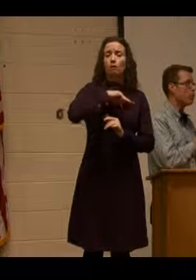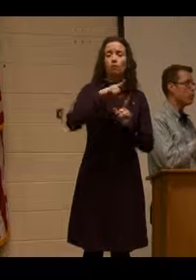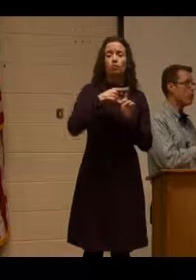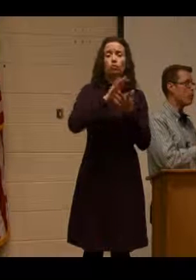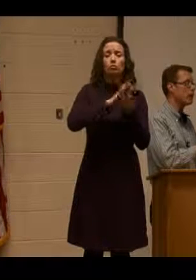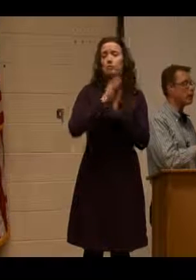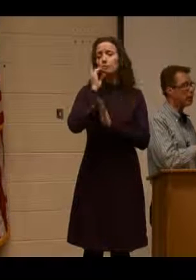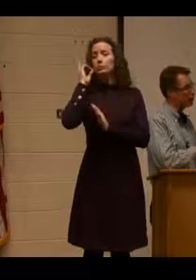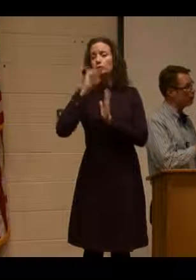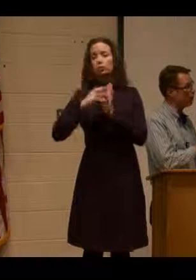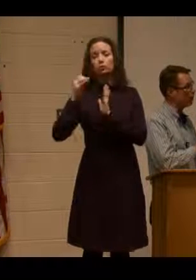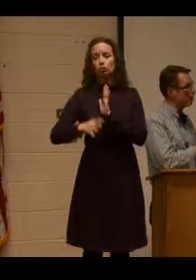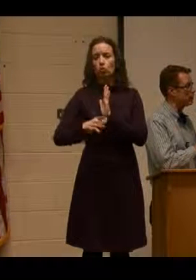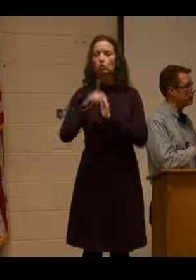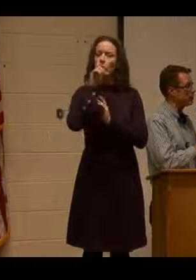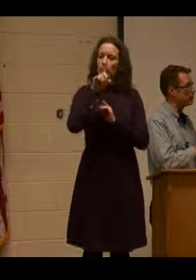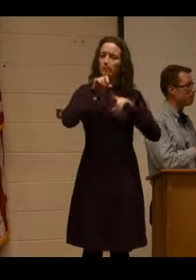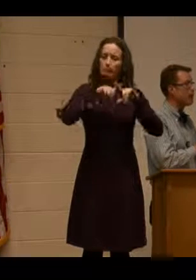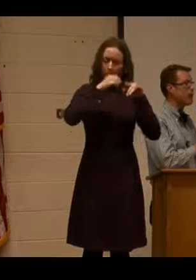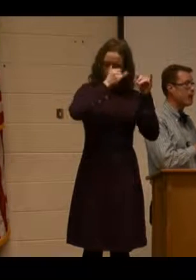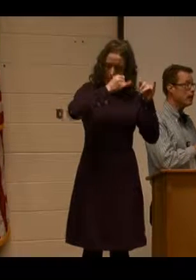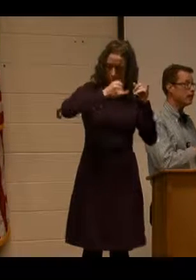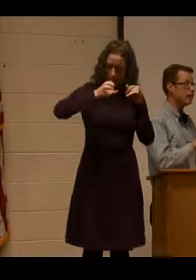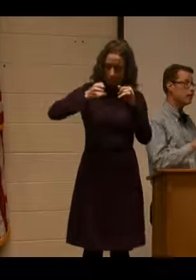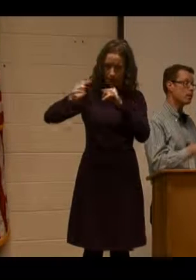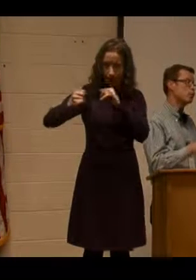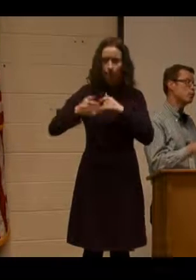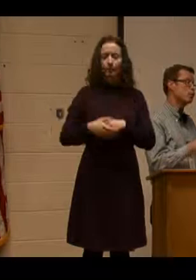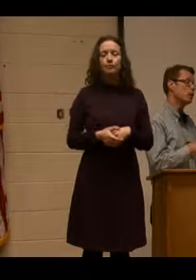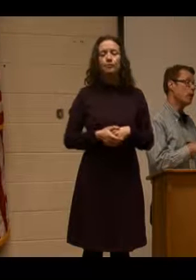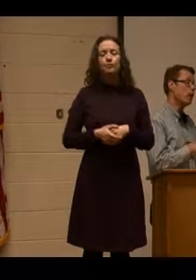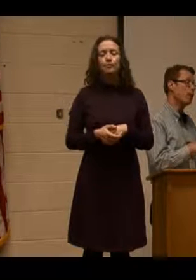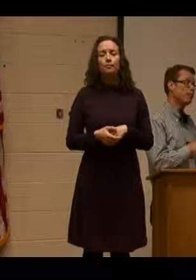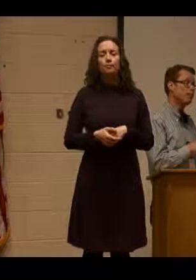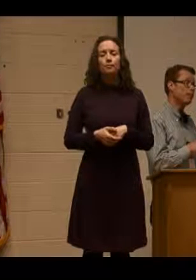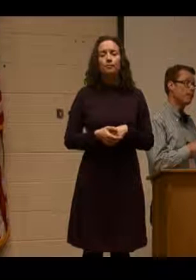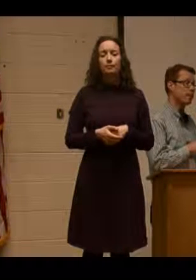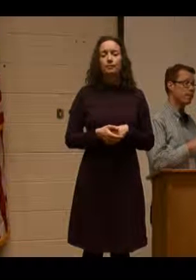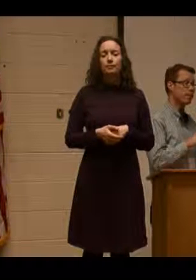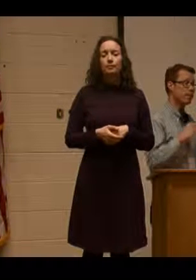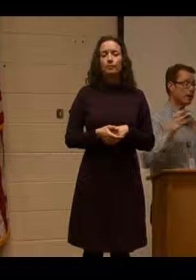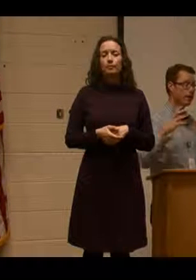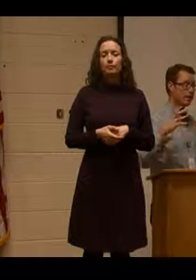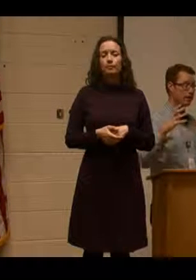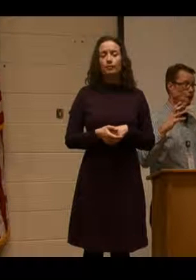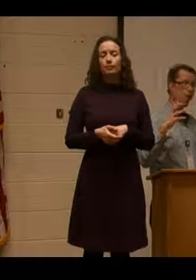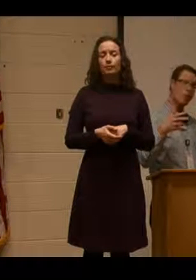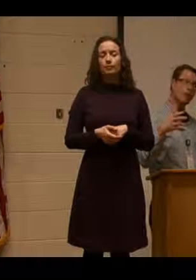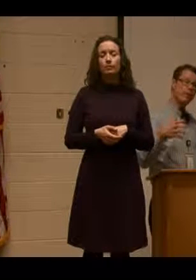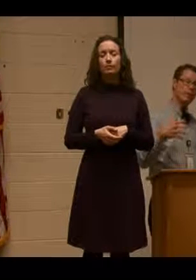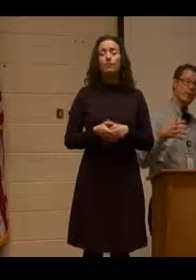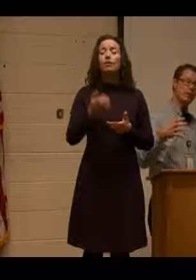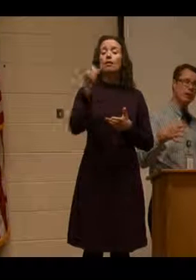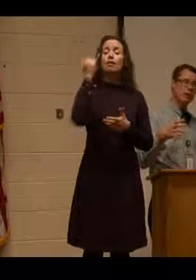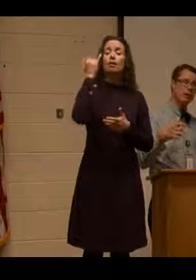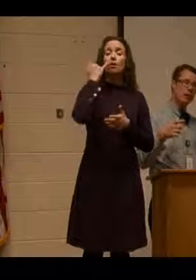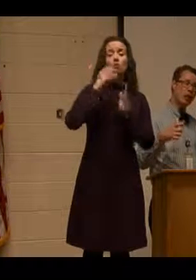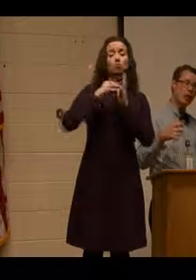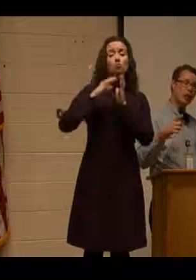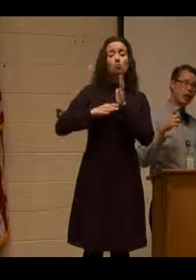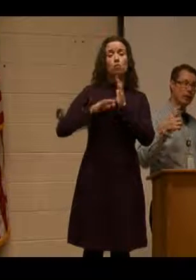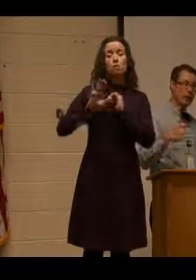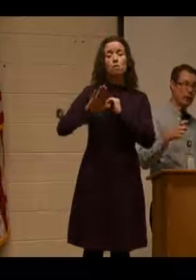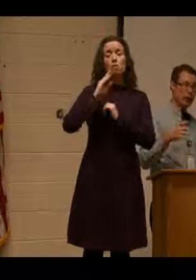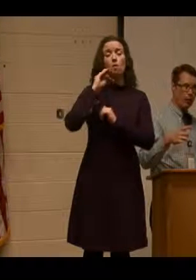basis. If the student, if the home of the student is outside a 30-mile